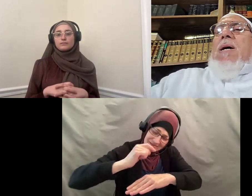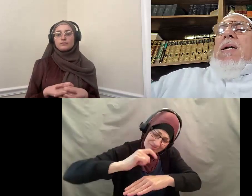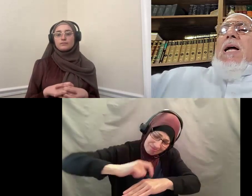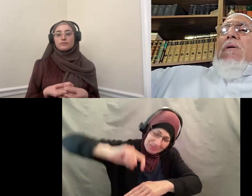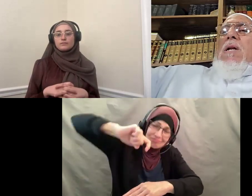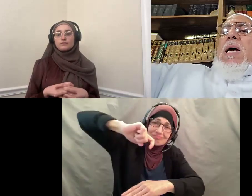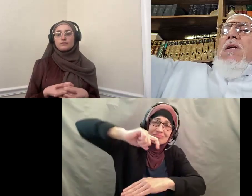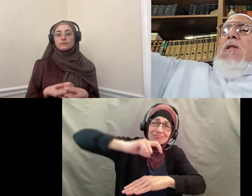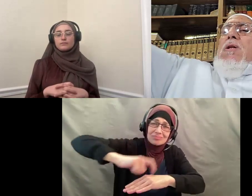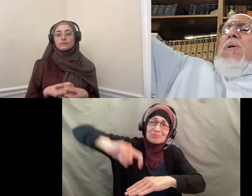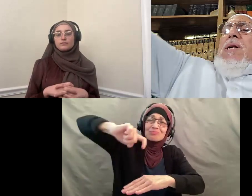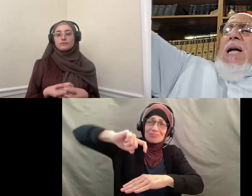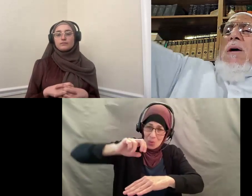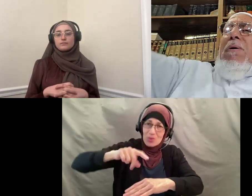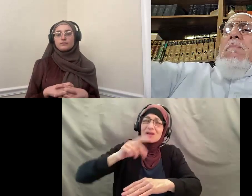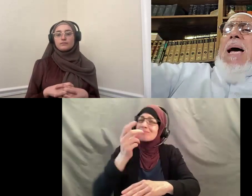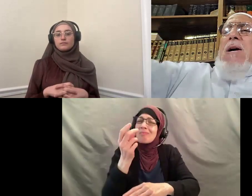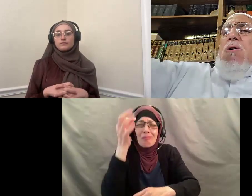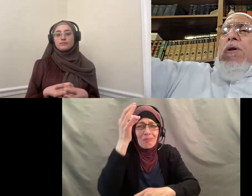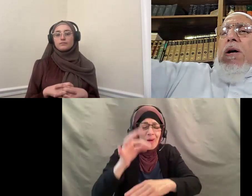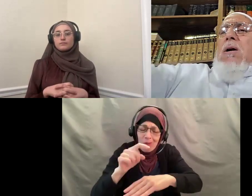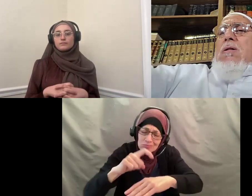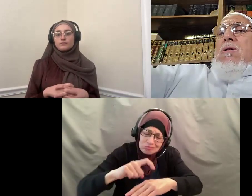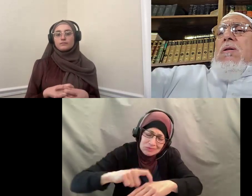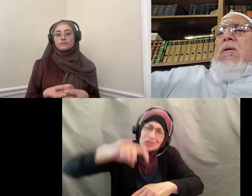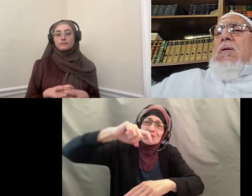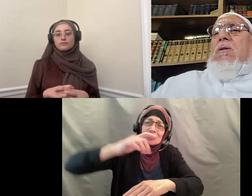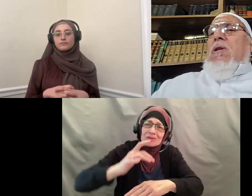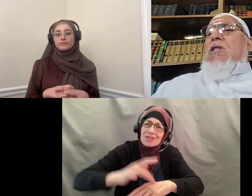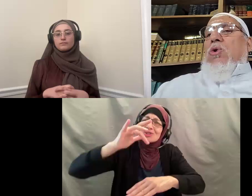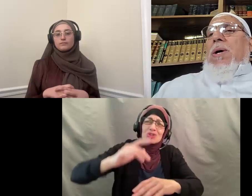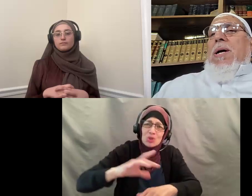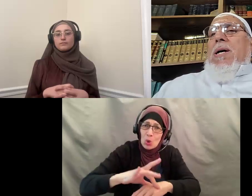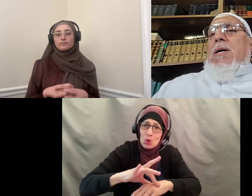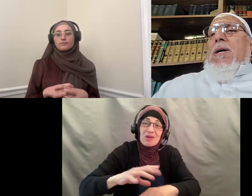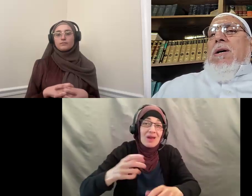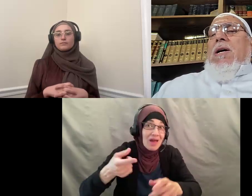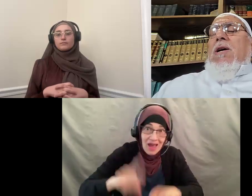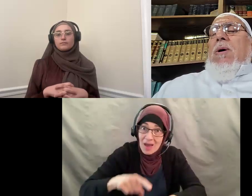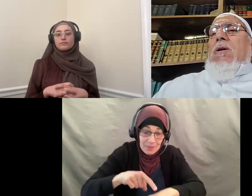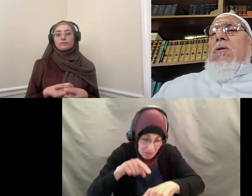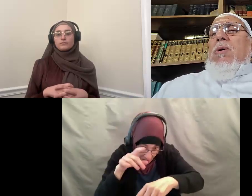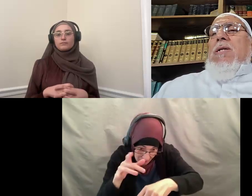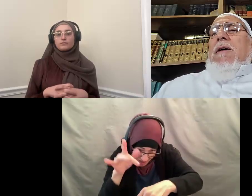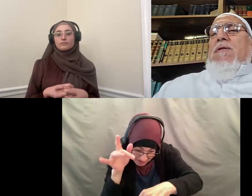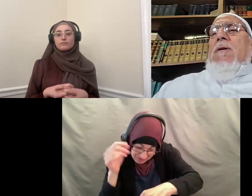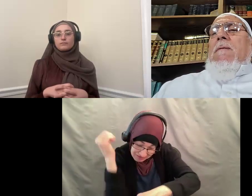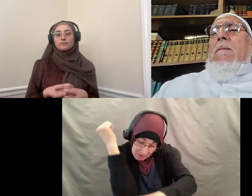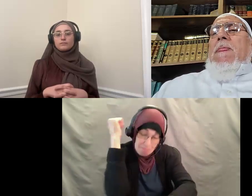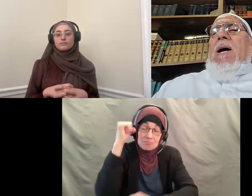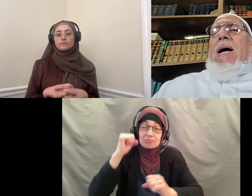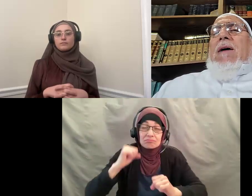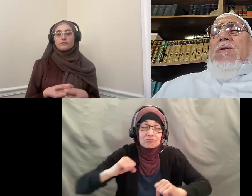it upside down and he threw it down back on the earth, destroying anyone who was